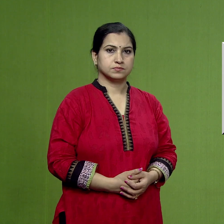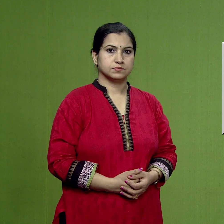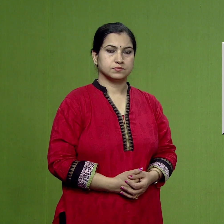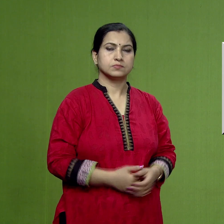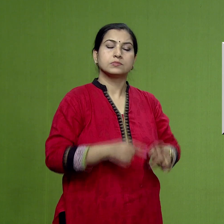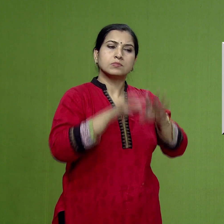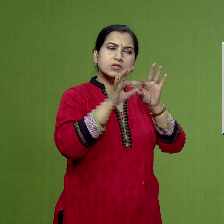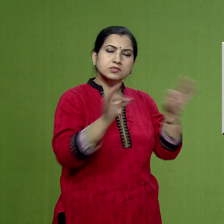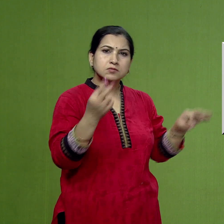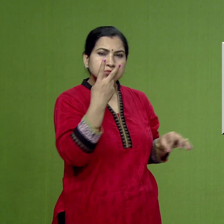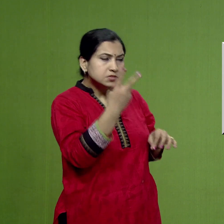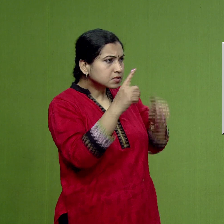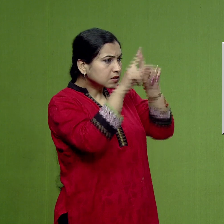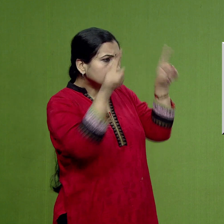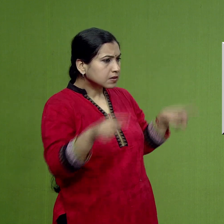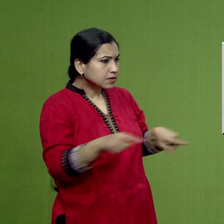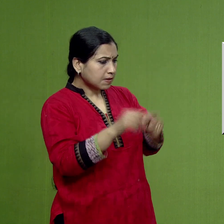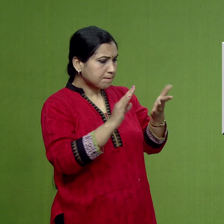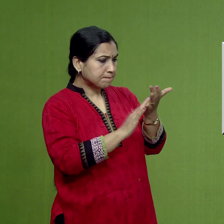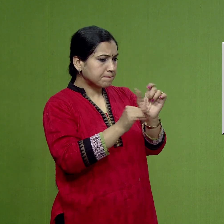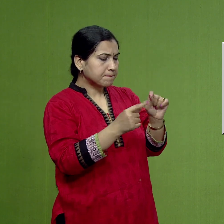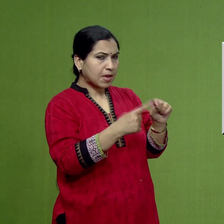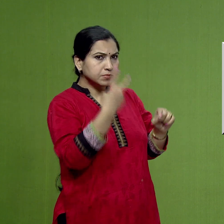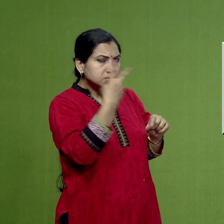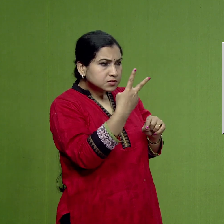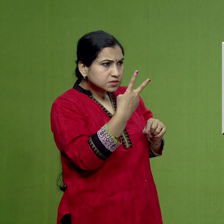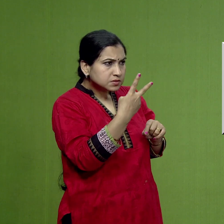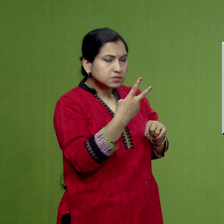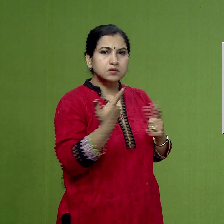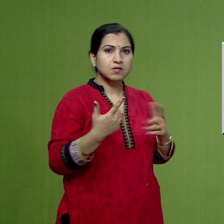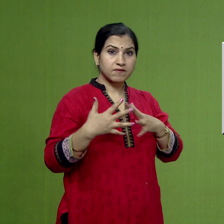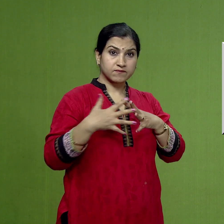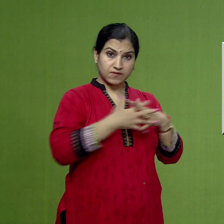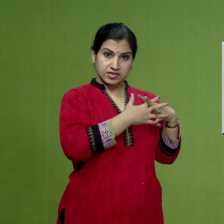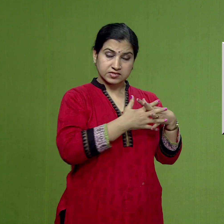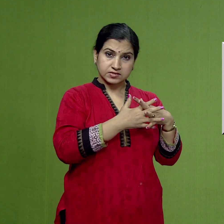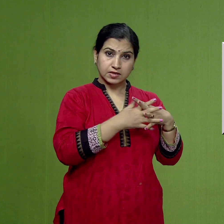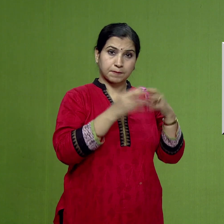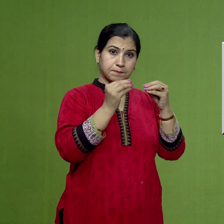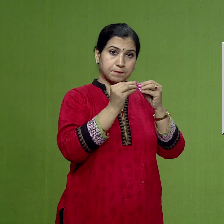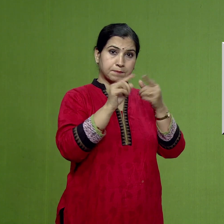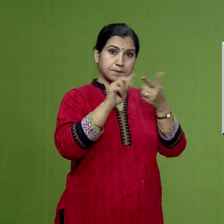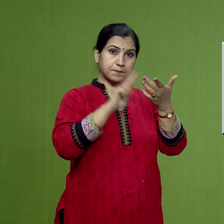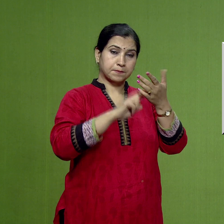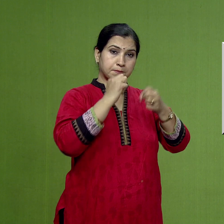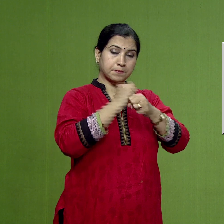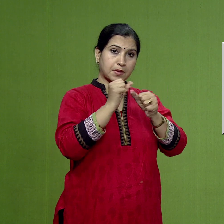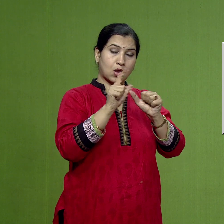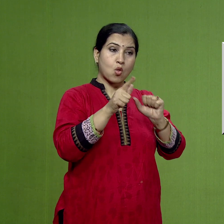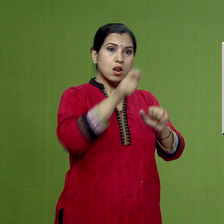From the simple look at the map, it appears that West Bengal has more population than Maharashtra.